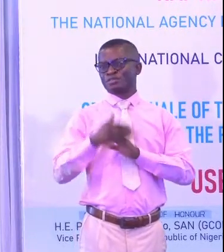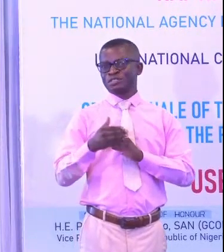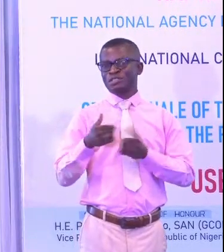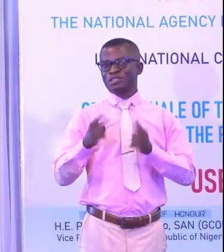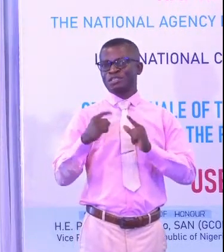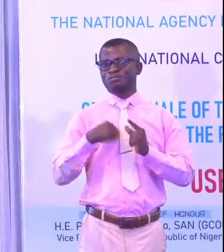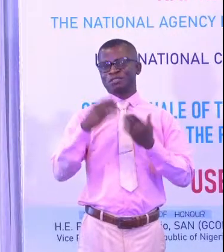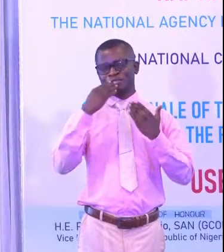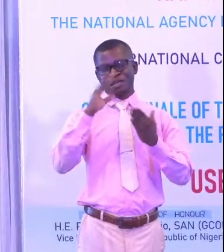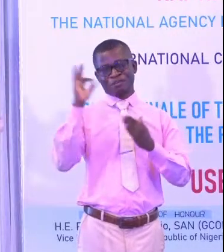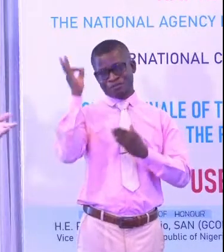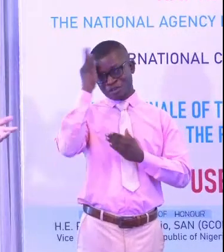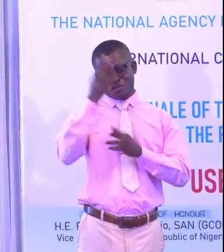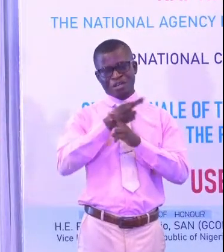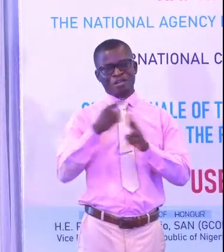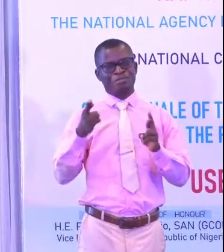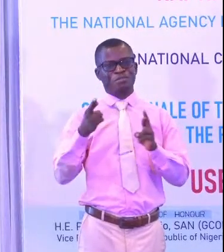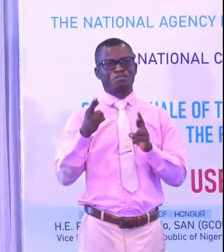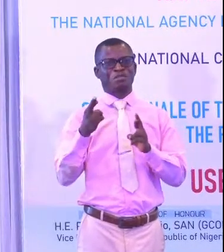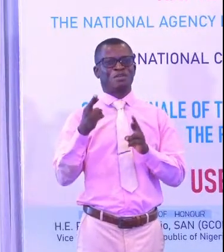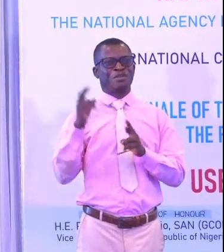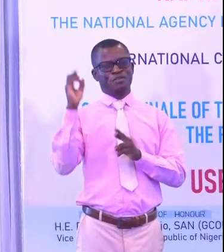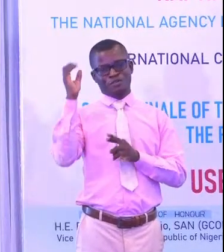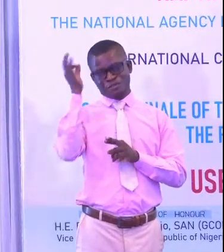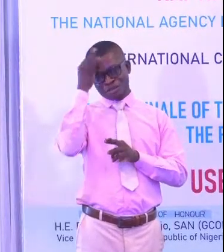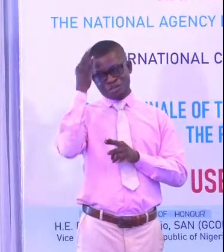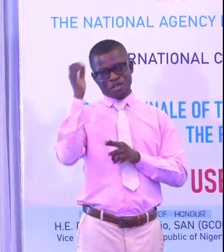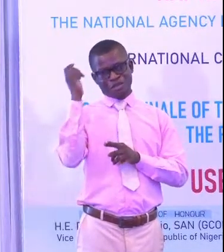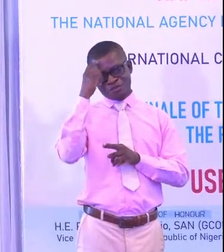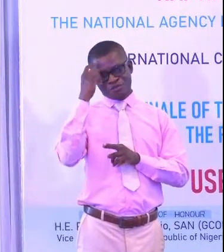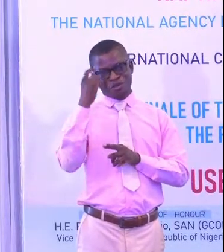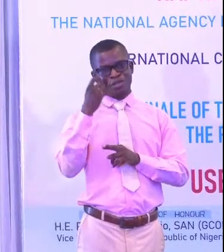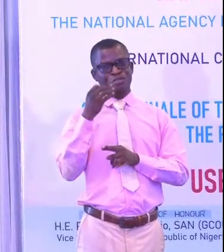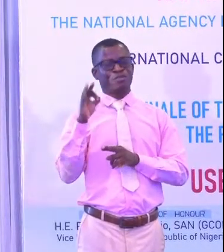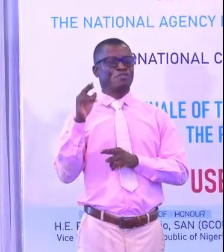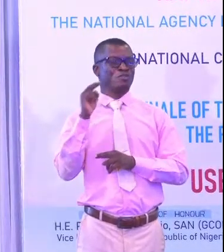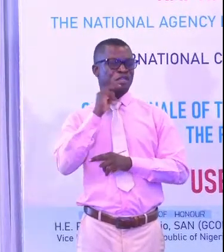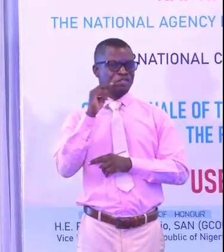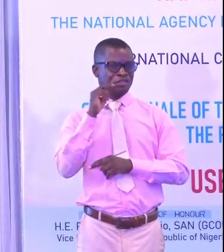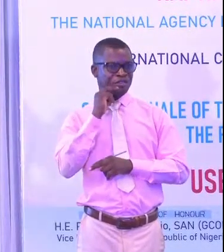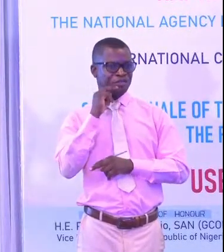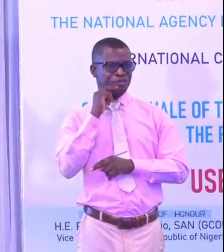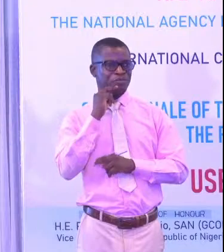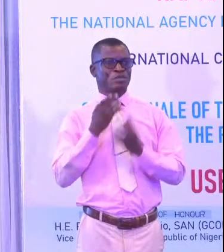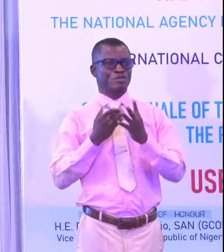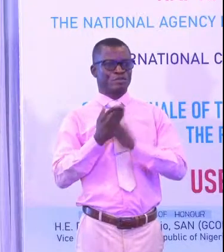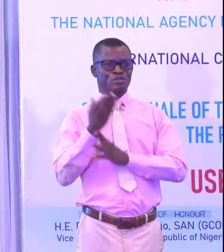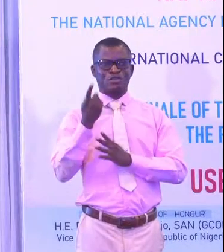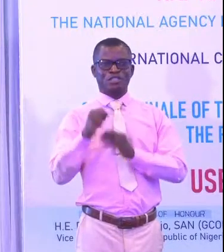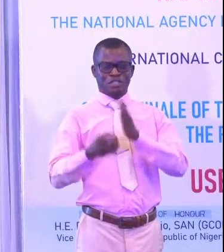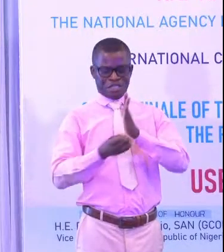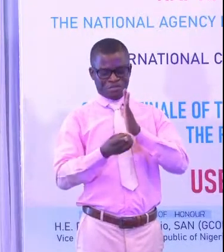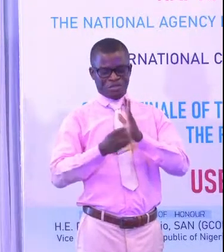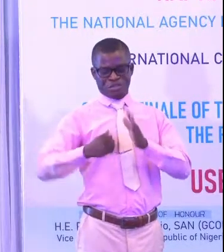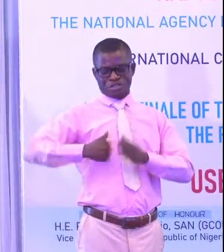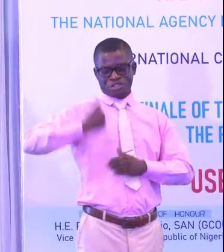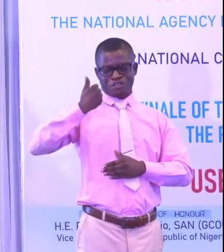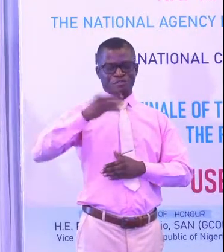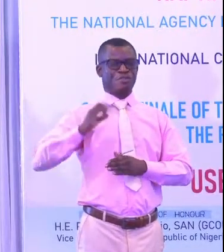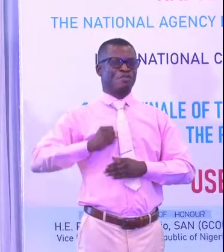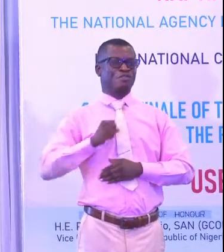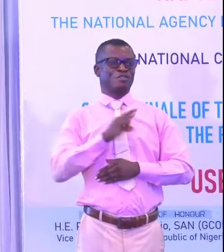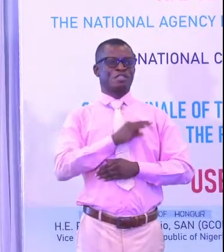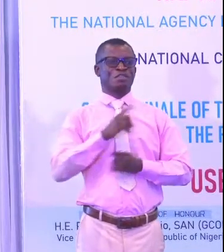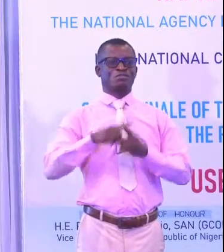the Federal Government of the Federal Republic of Nigeria through the Deputy Chief of Staff to the